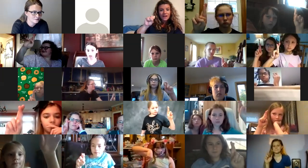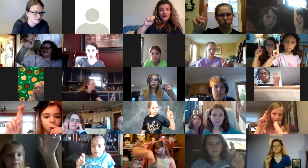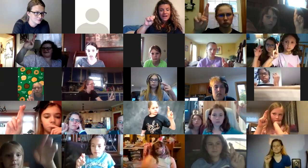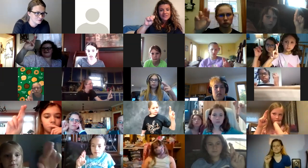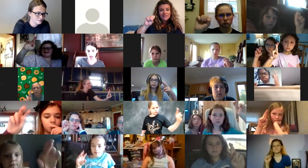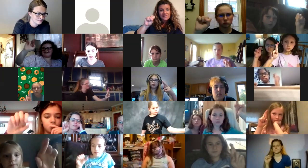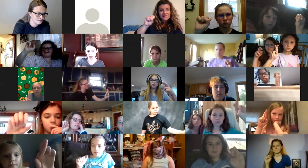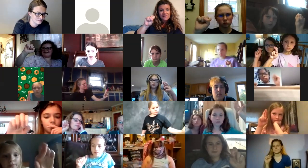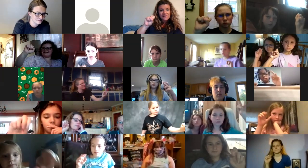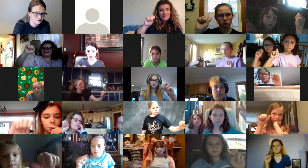S,